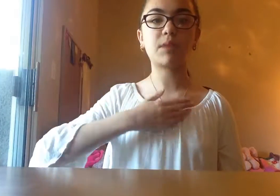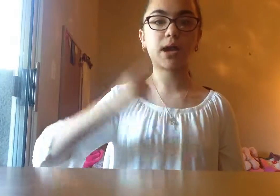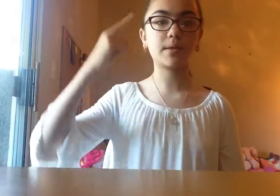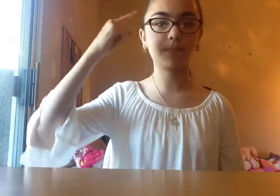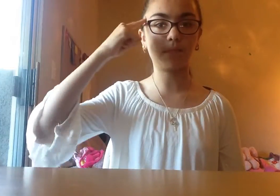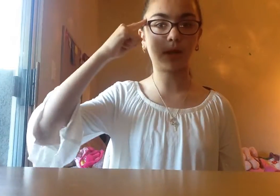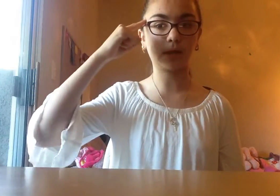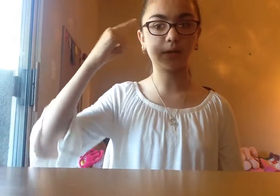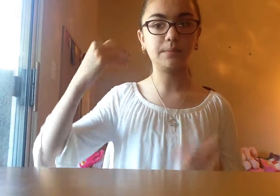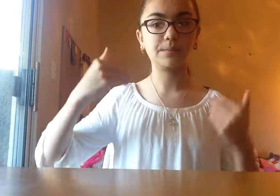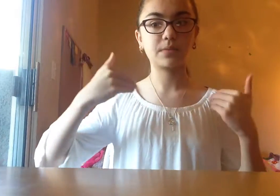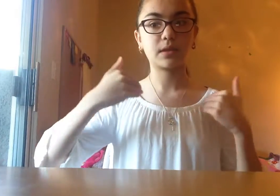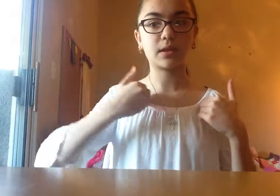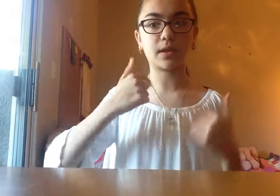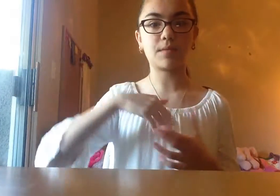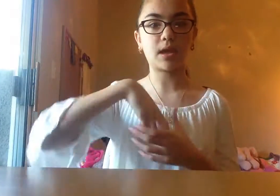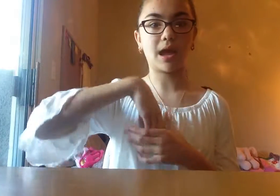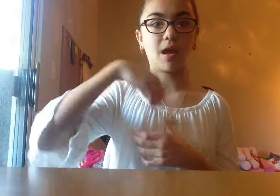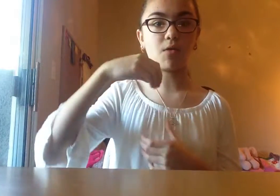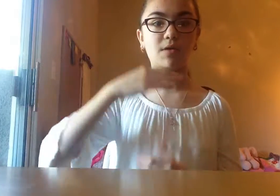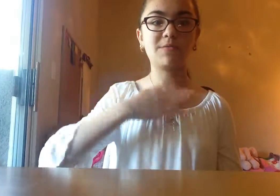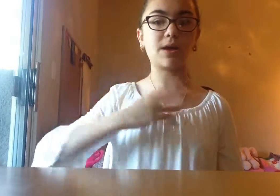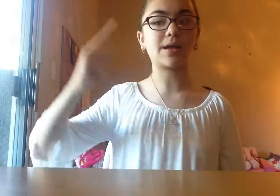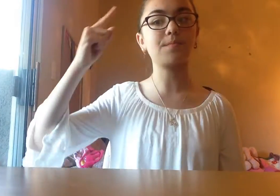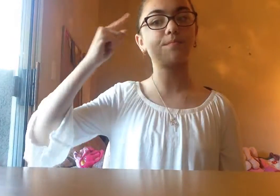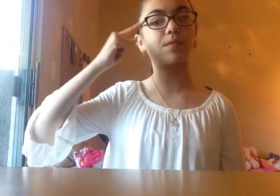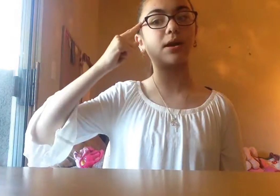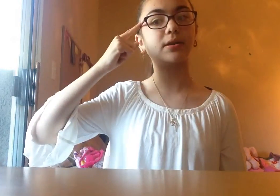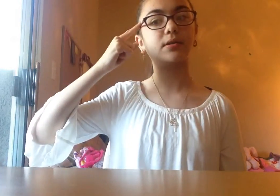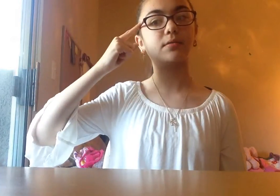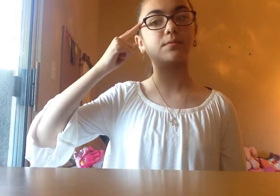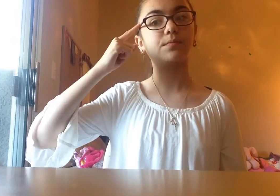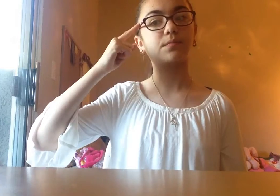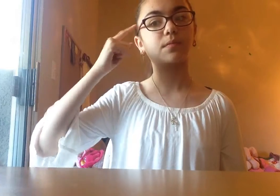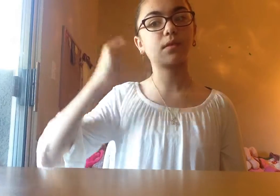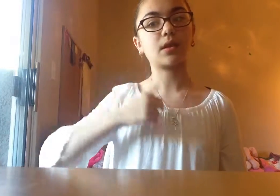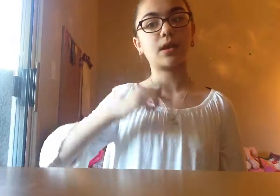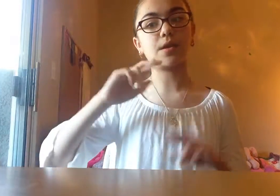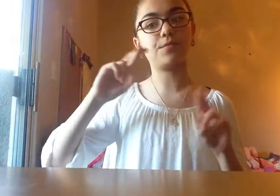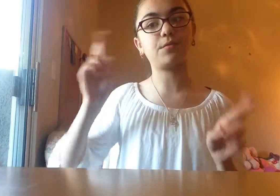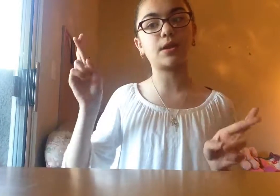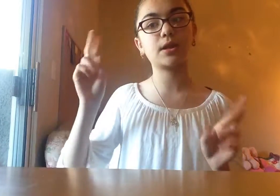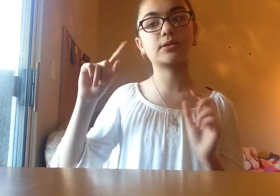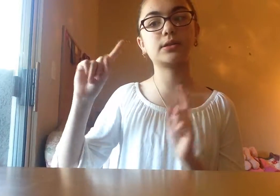my mind. Get me out of my mind. I'm ready to